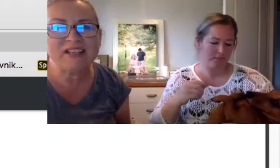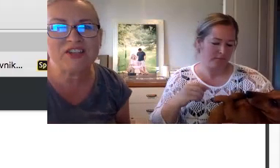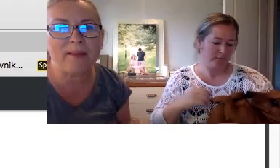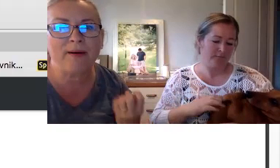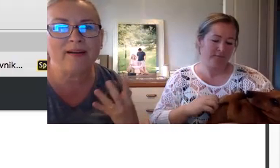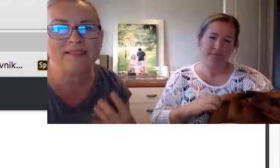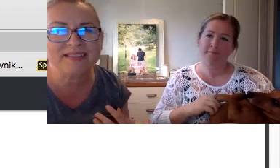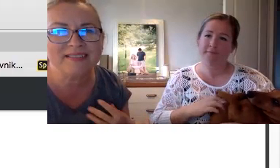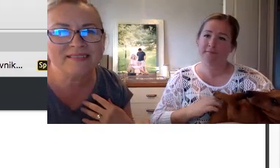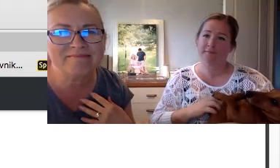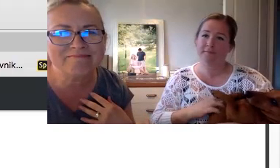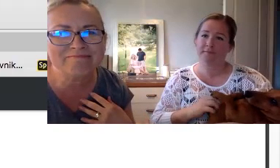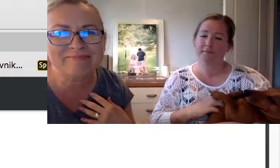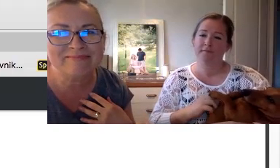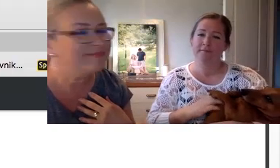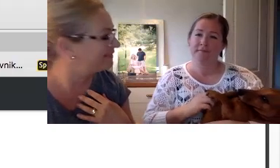I see the chat box.